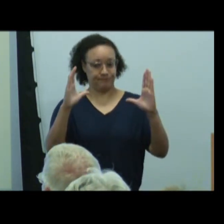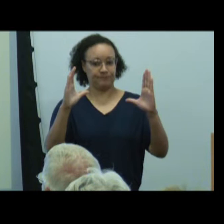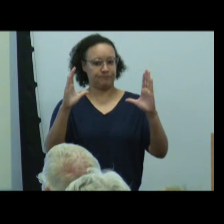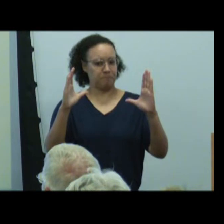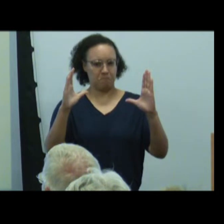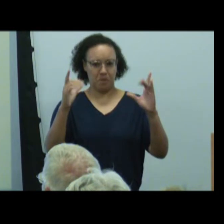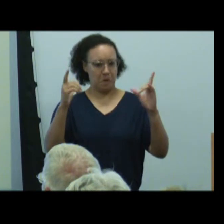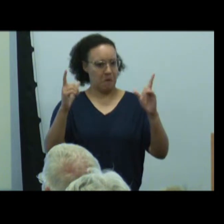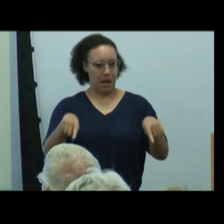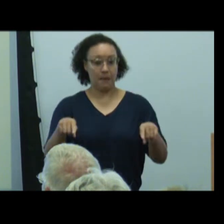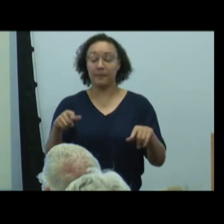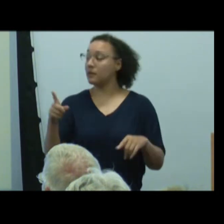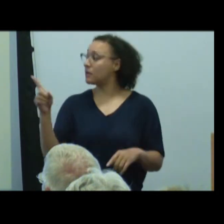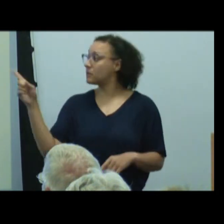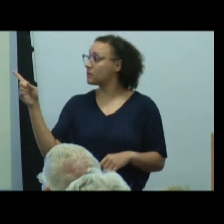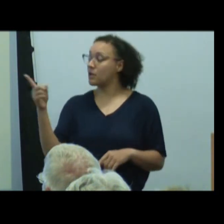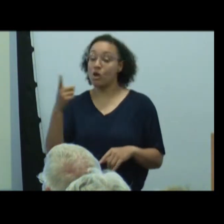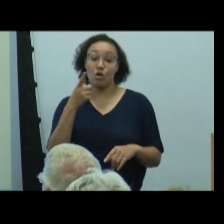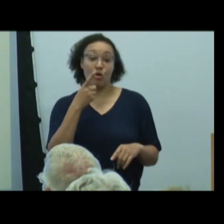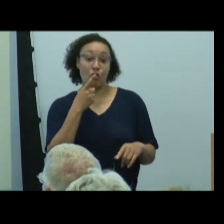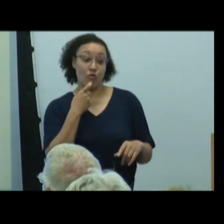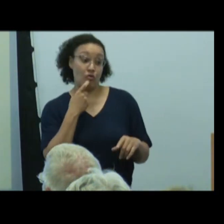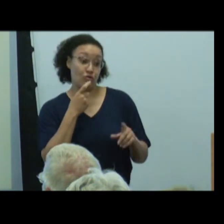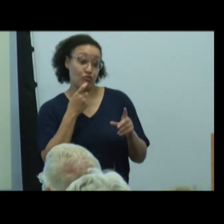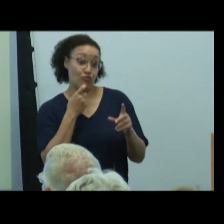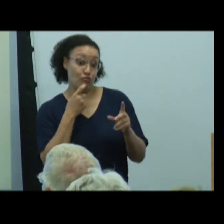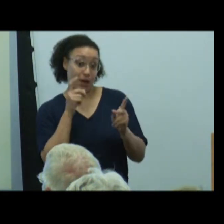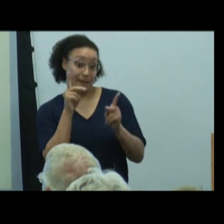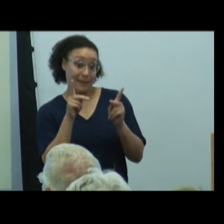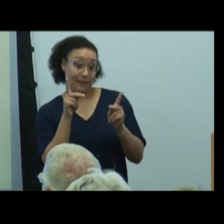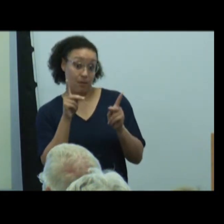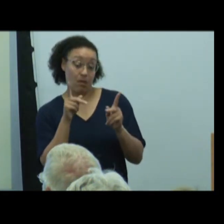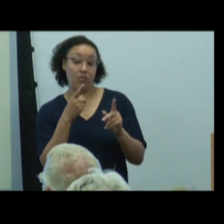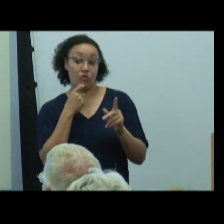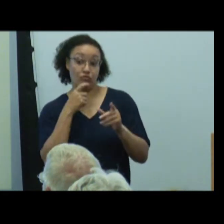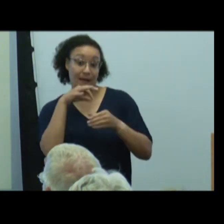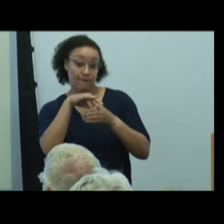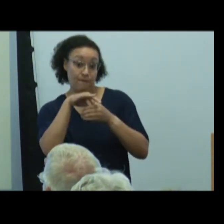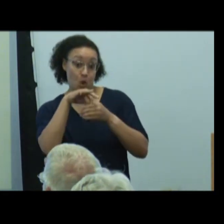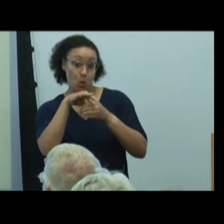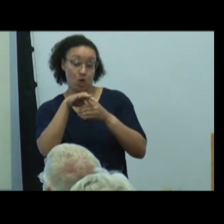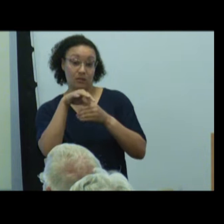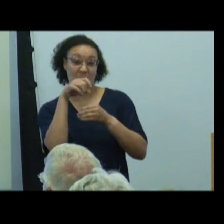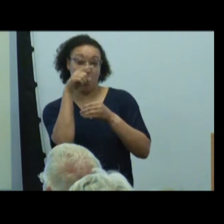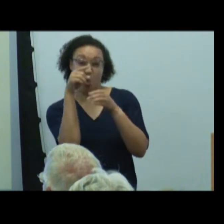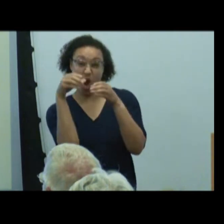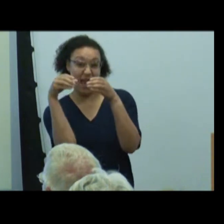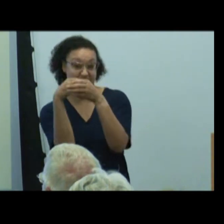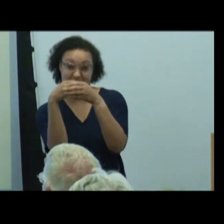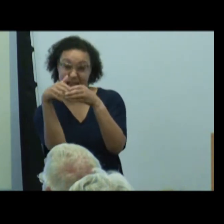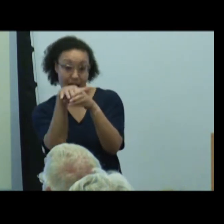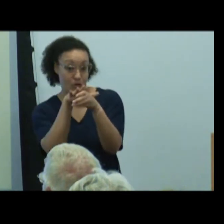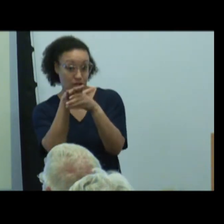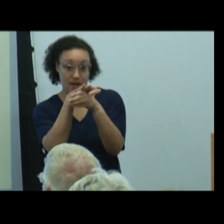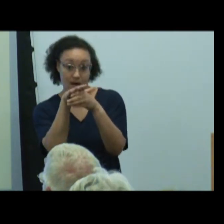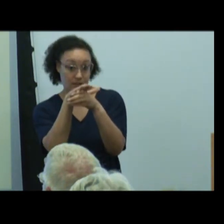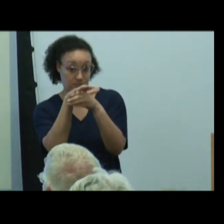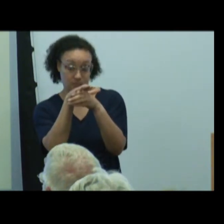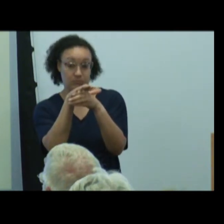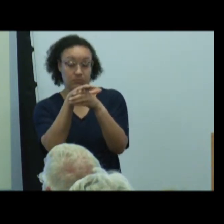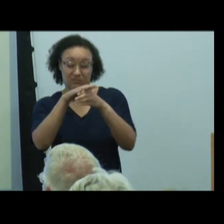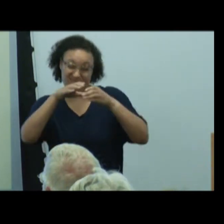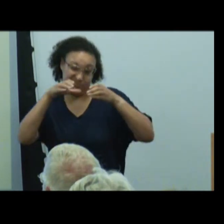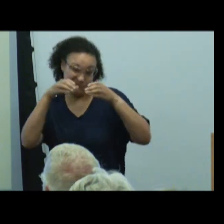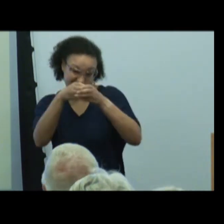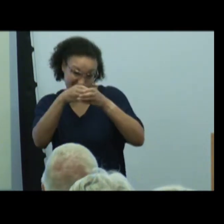is they have packed all the red folks, the red voters, into one district. By packing them